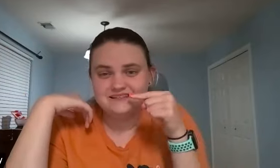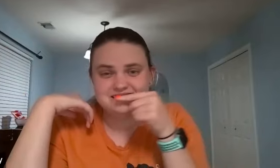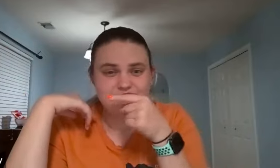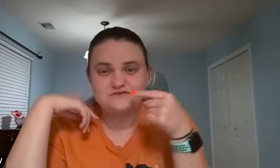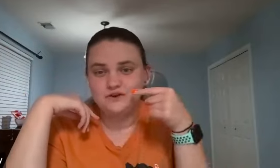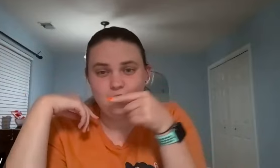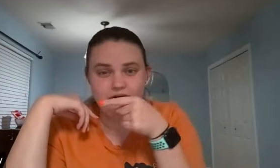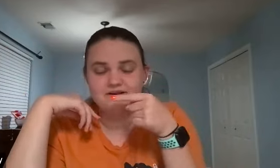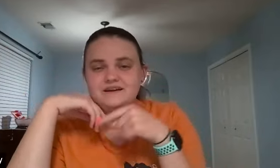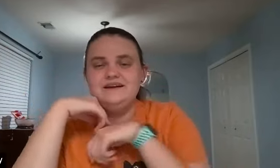is the motion for corn.